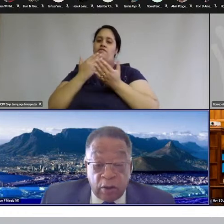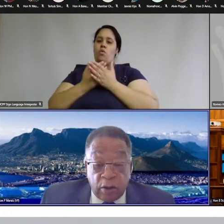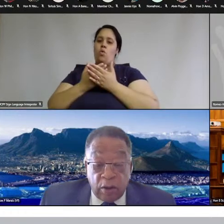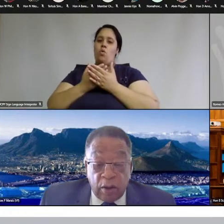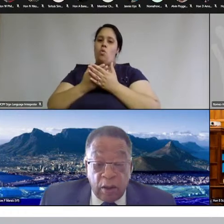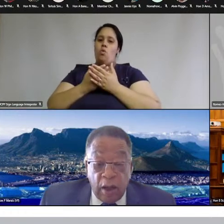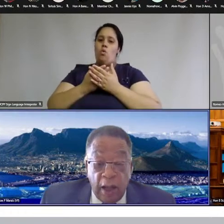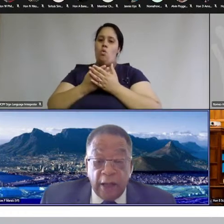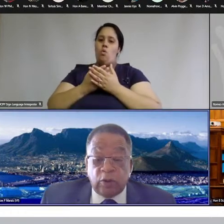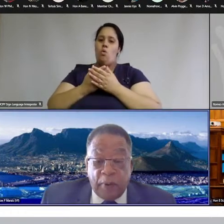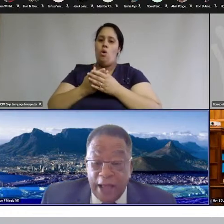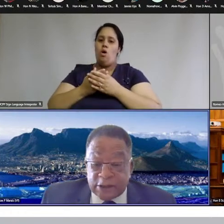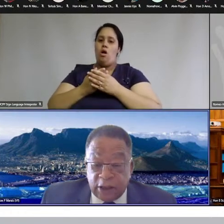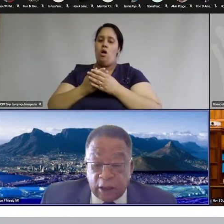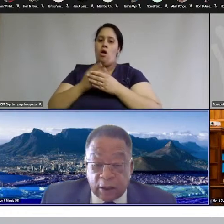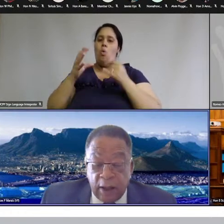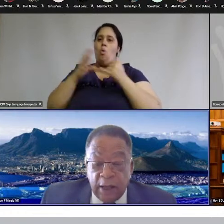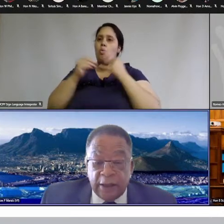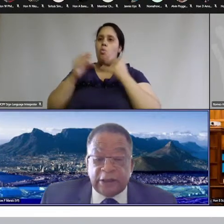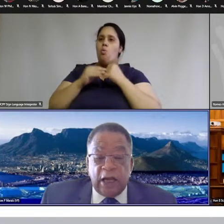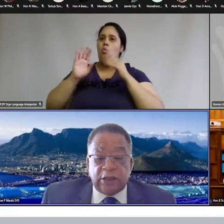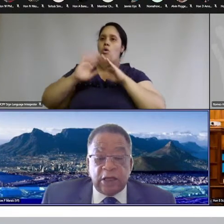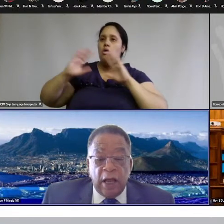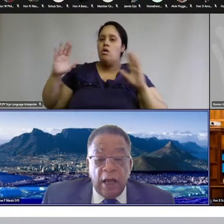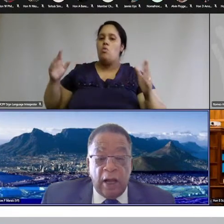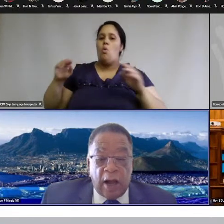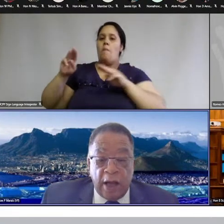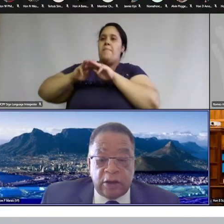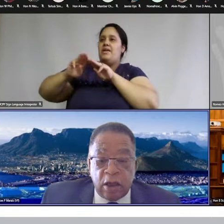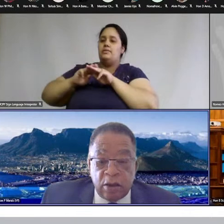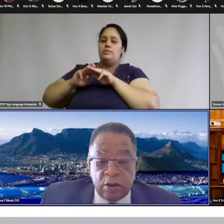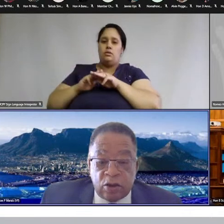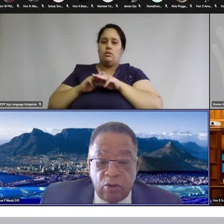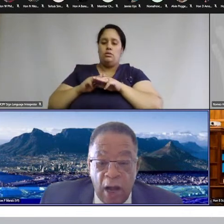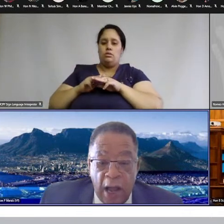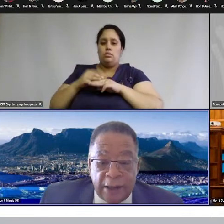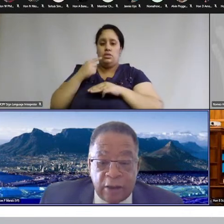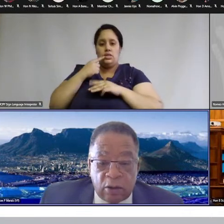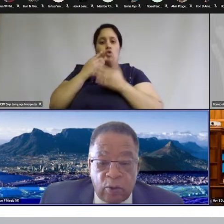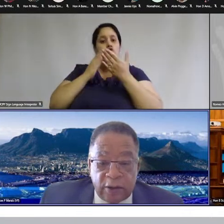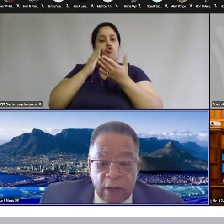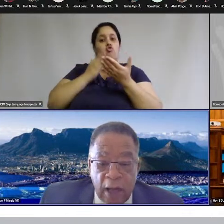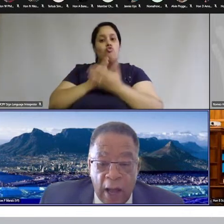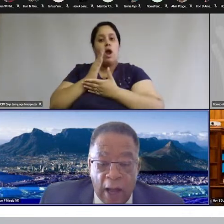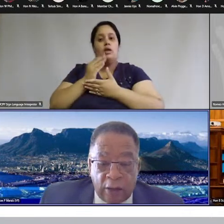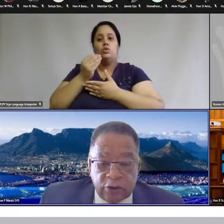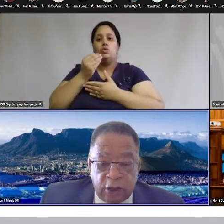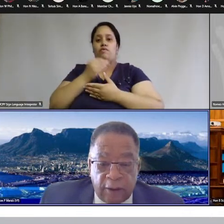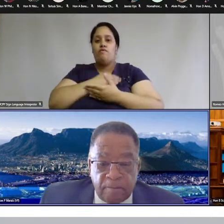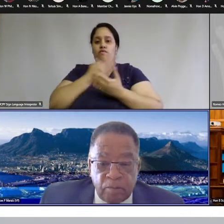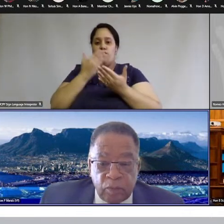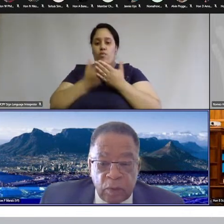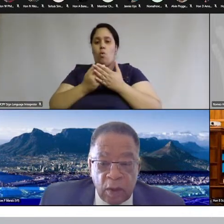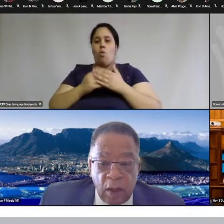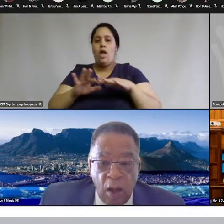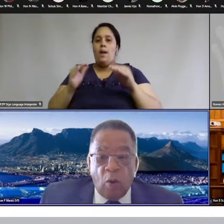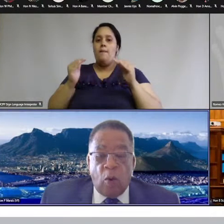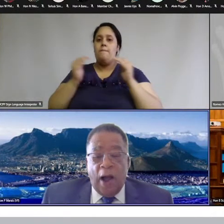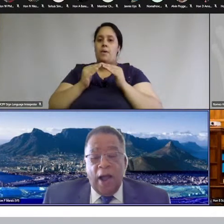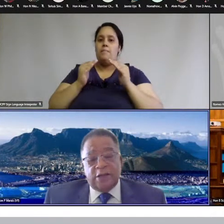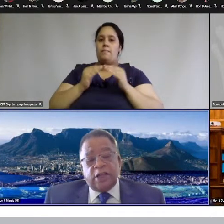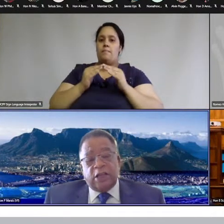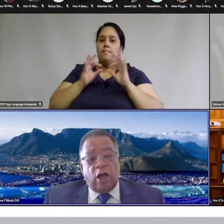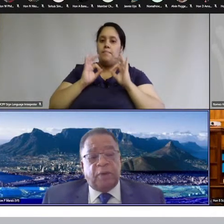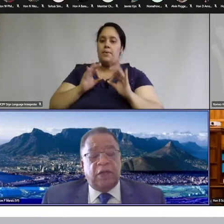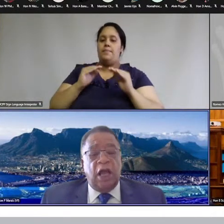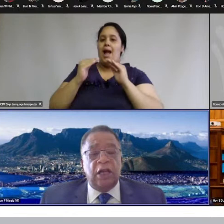cardboard and to plastic. He says a right to adequate housing.